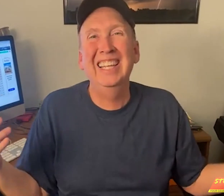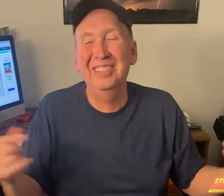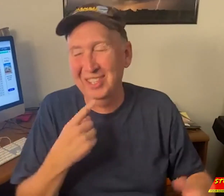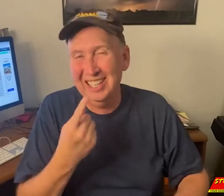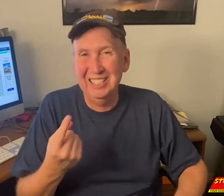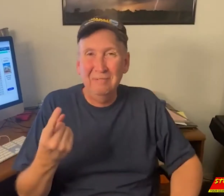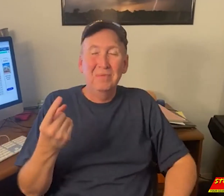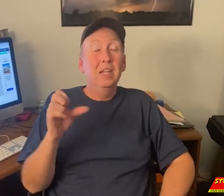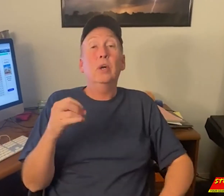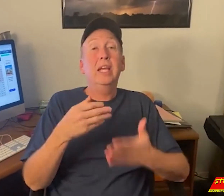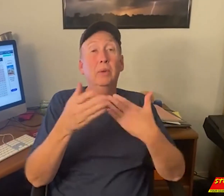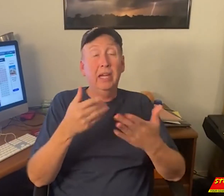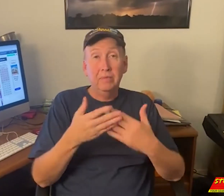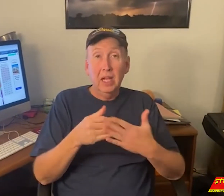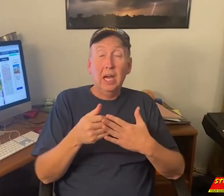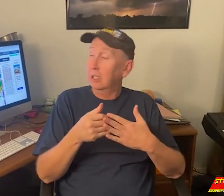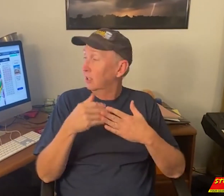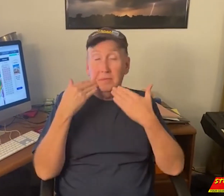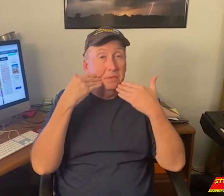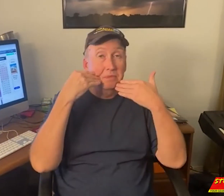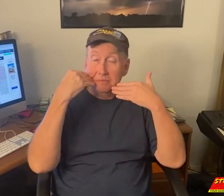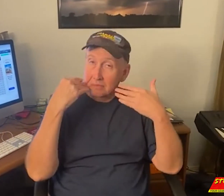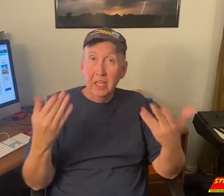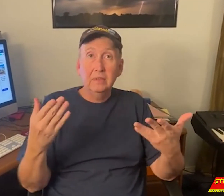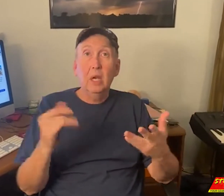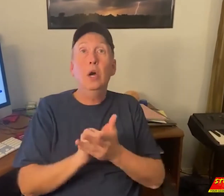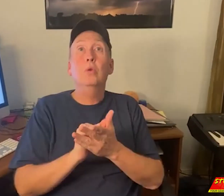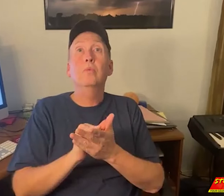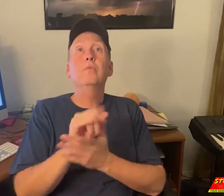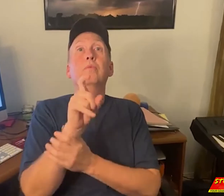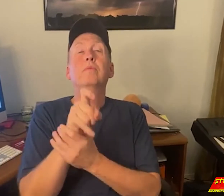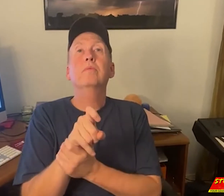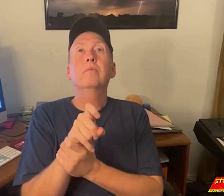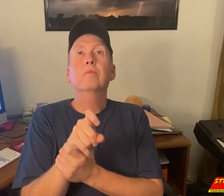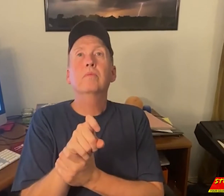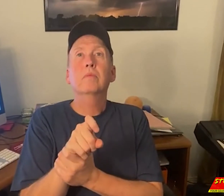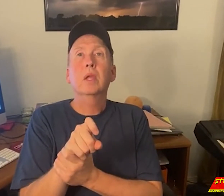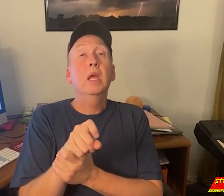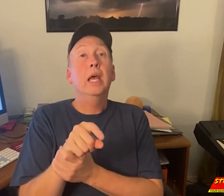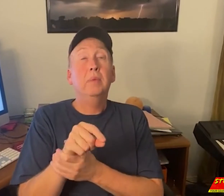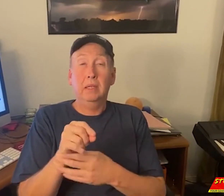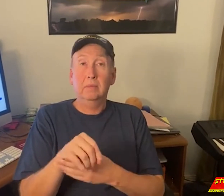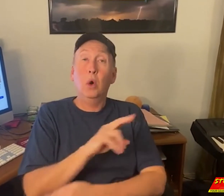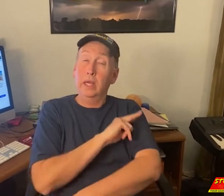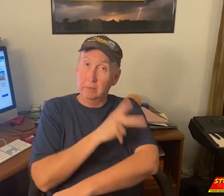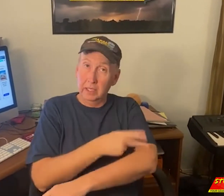That's what I can say. So anyway, We got a question. Are we looking at power outages?